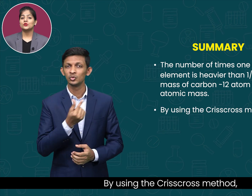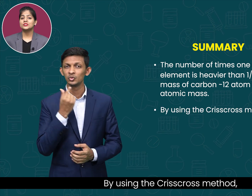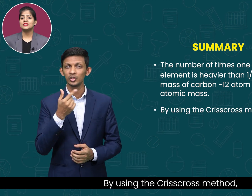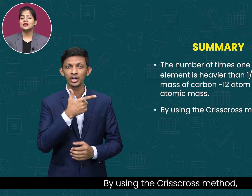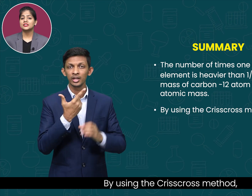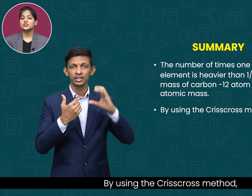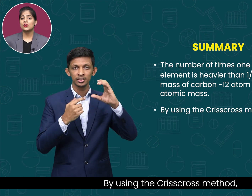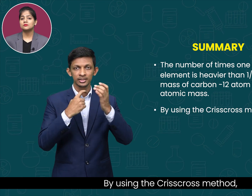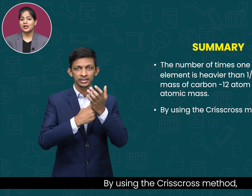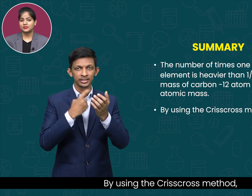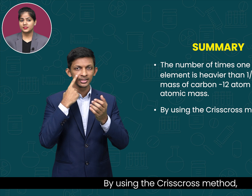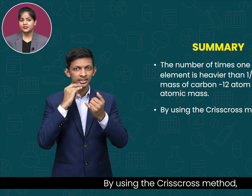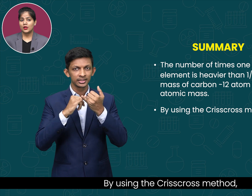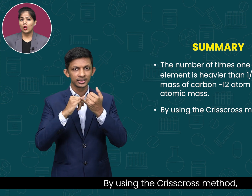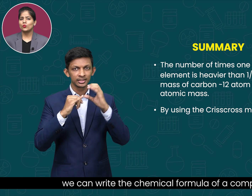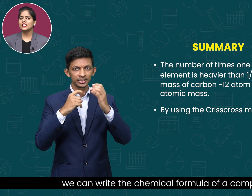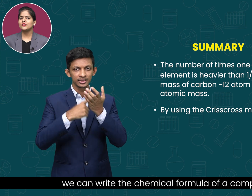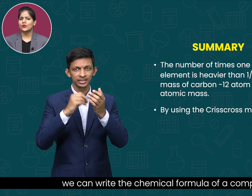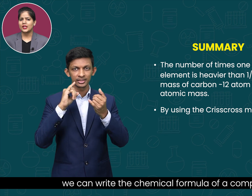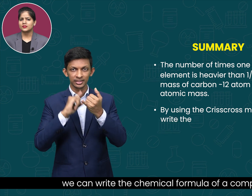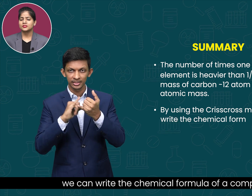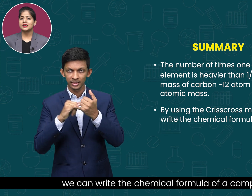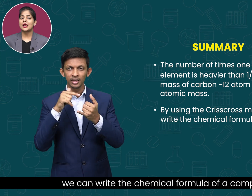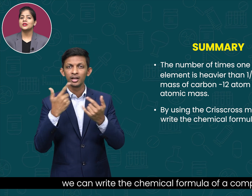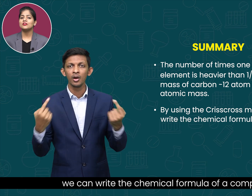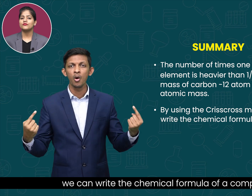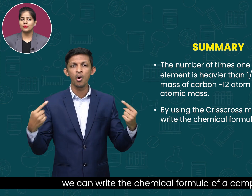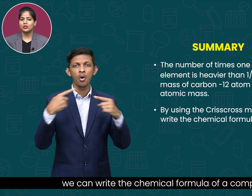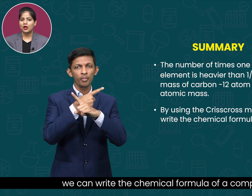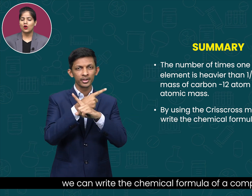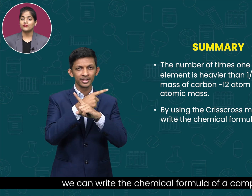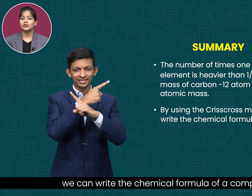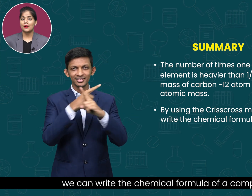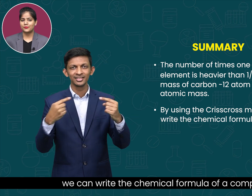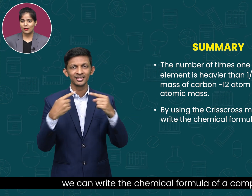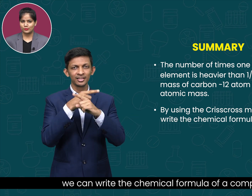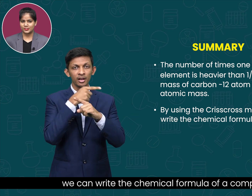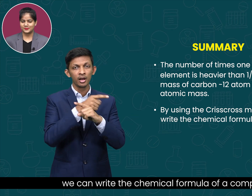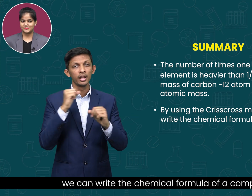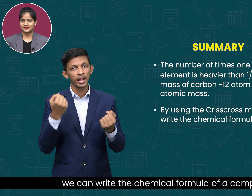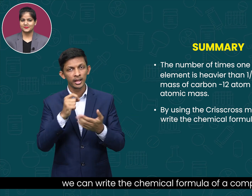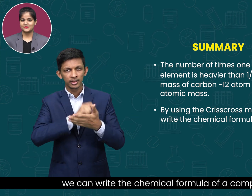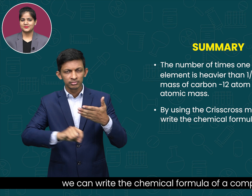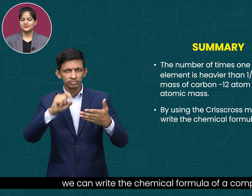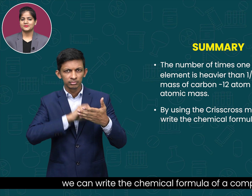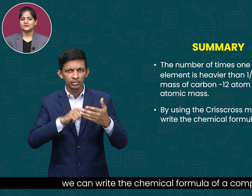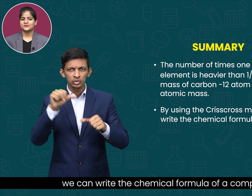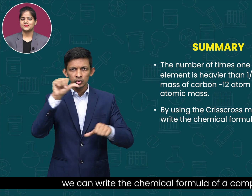By using the crisscross method, we can write the chemical formula of a compound.